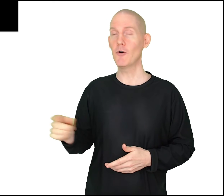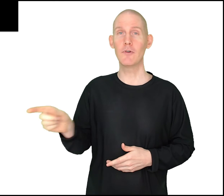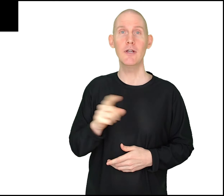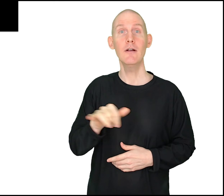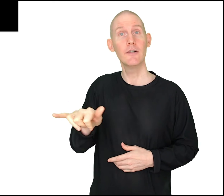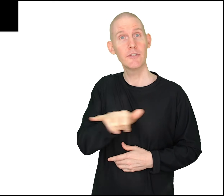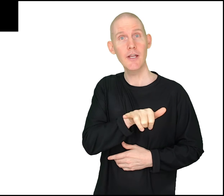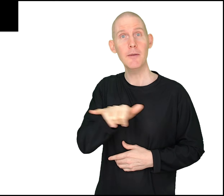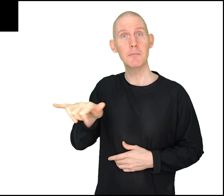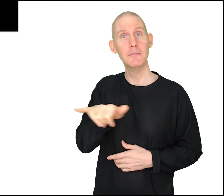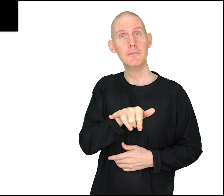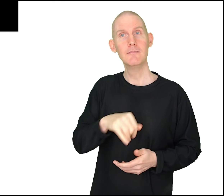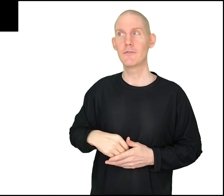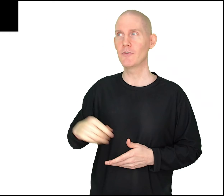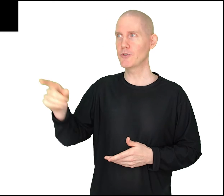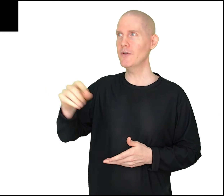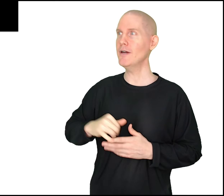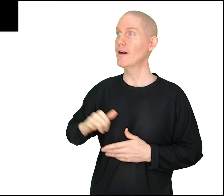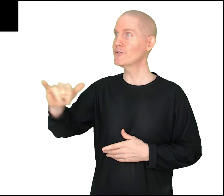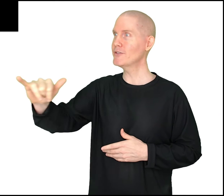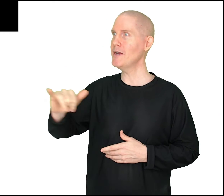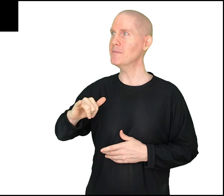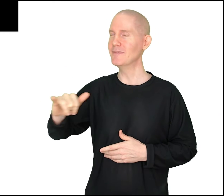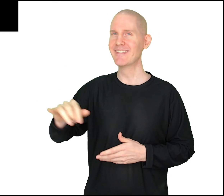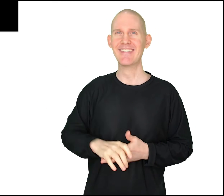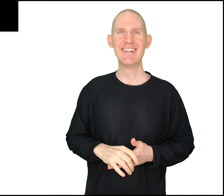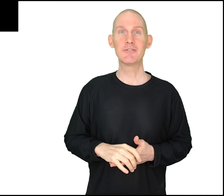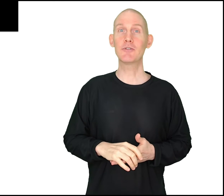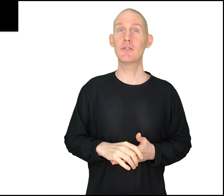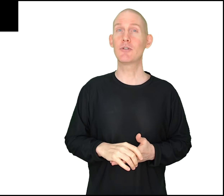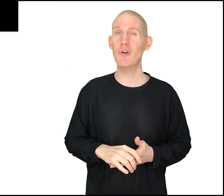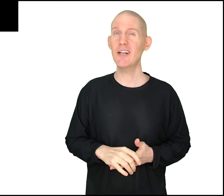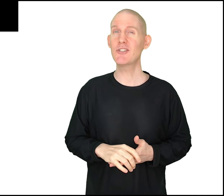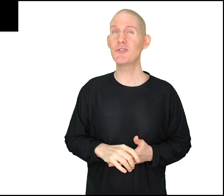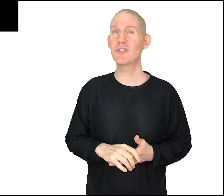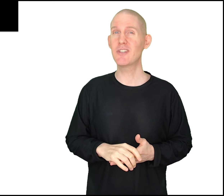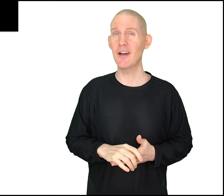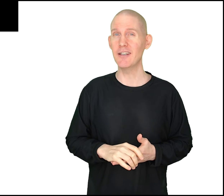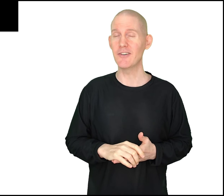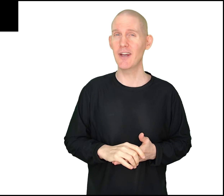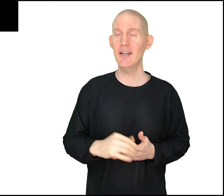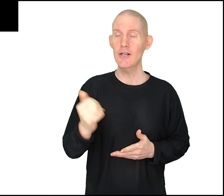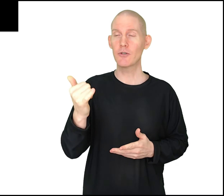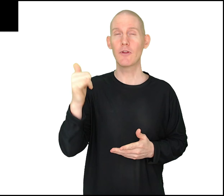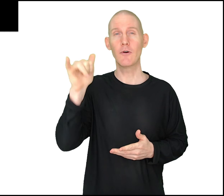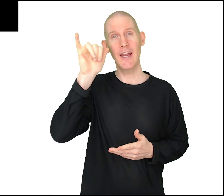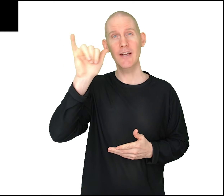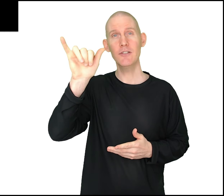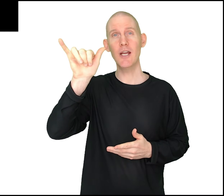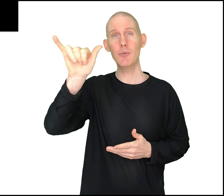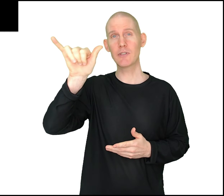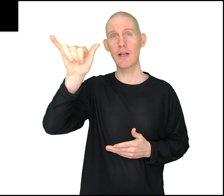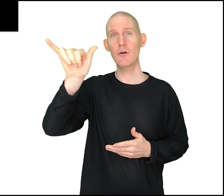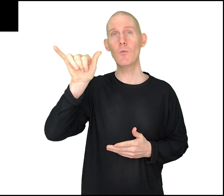here, same. If it's over there, same. So it's a directional sign, okay? So the hand shape is the letter